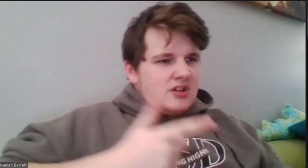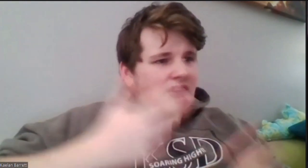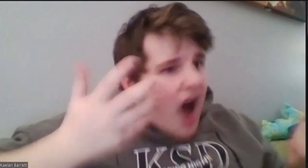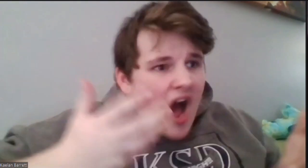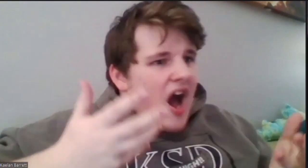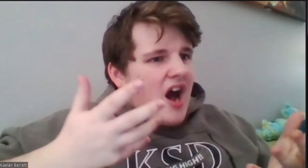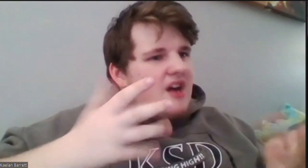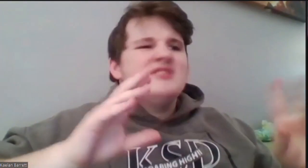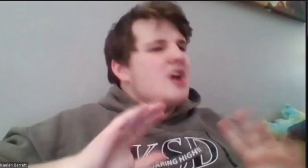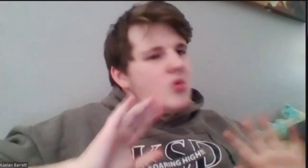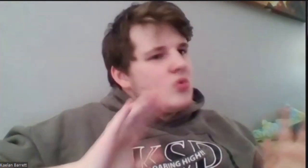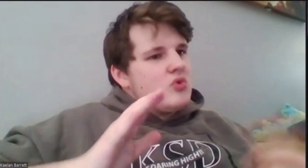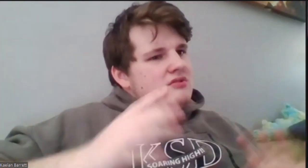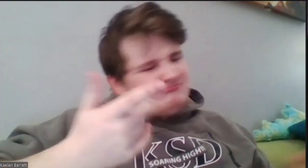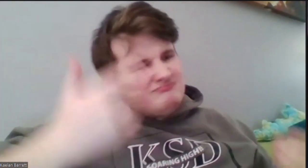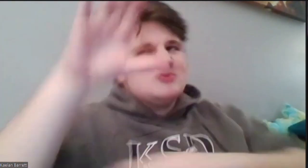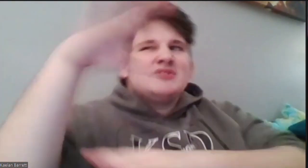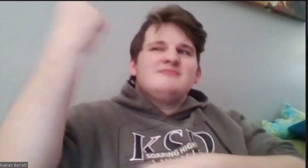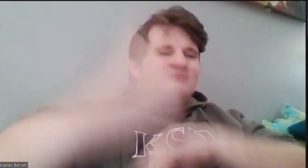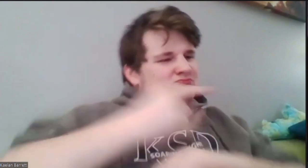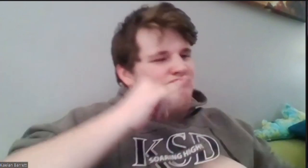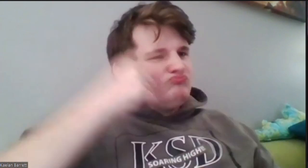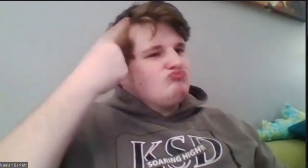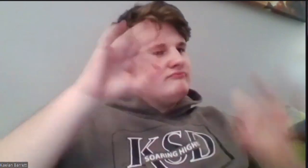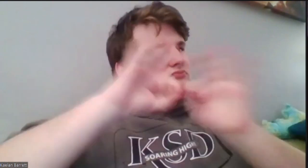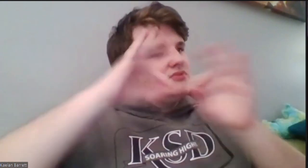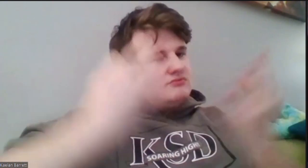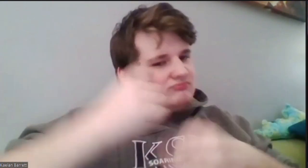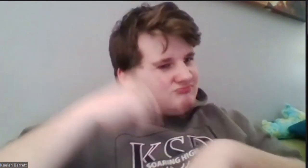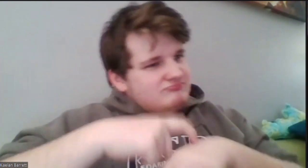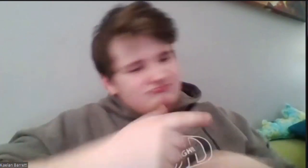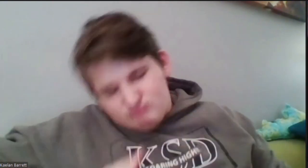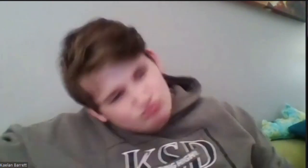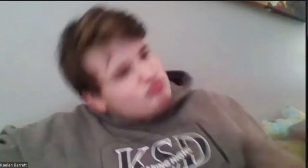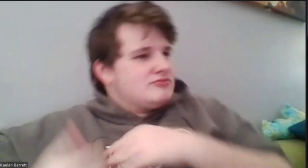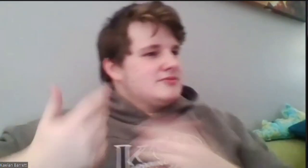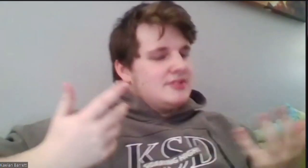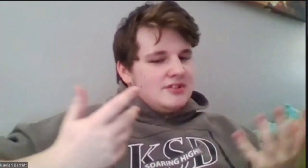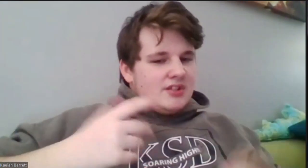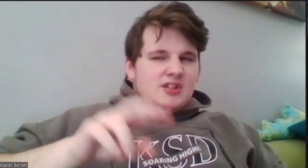I gotta work on Christmas Day. Ah, come on, what are you talking about? It's Christmas. Christmas is time to spend with your family. Come on.